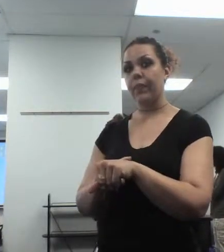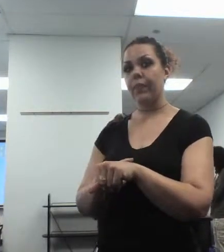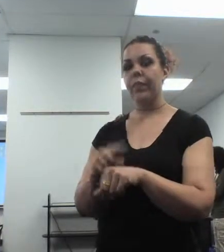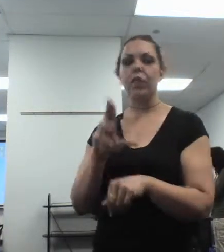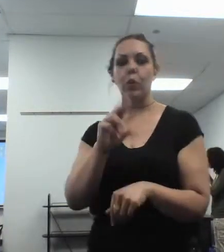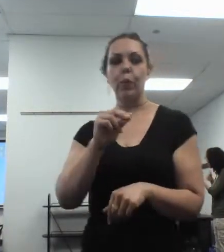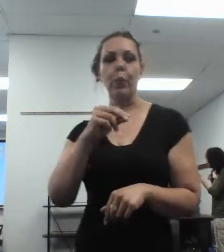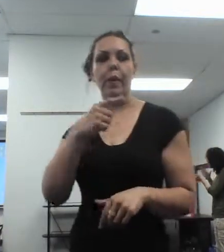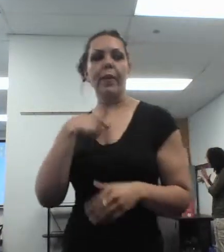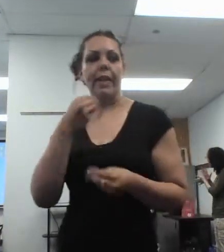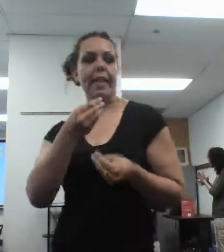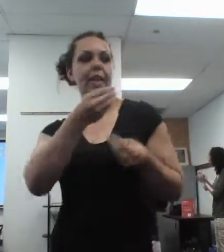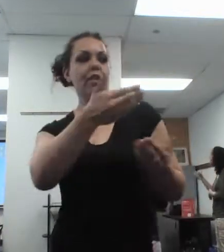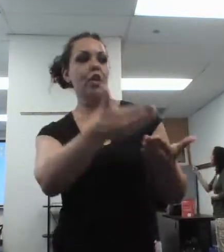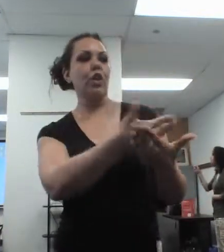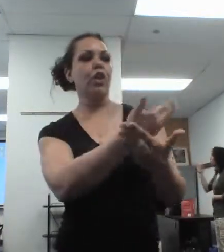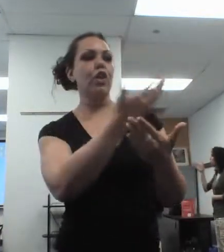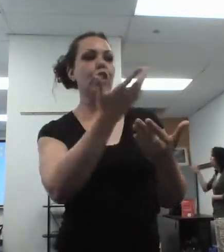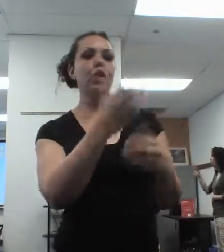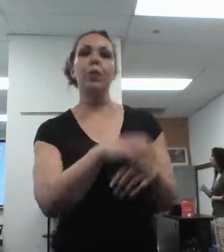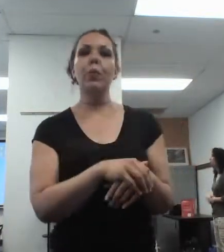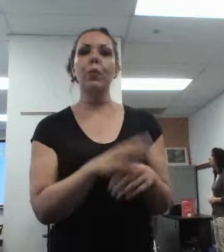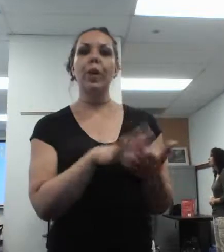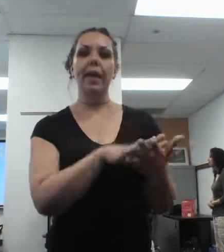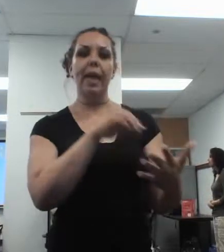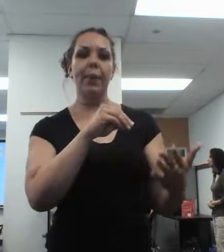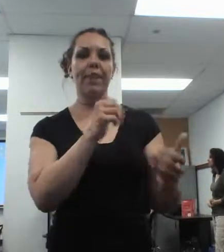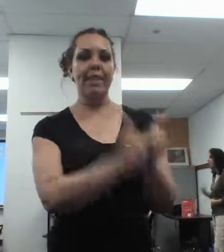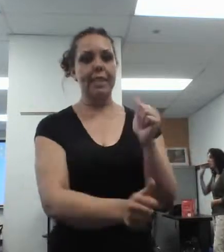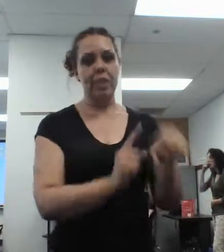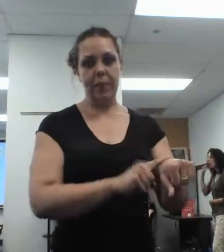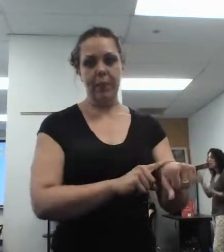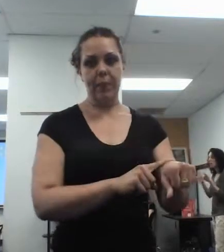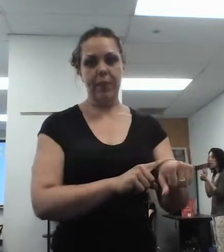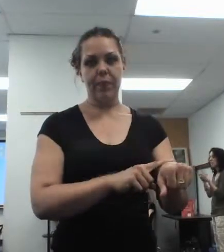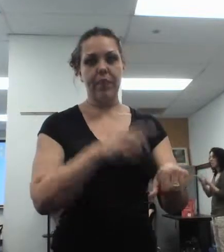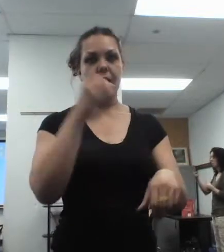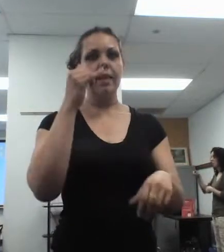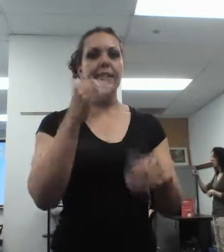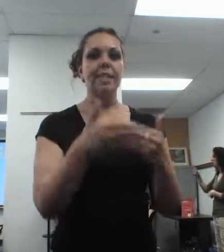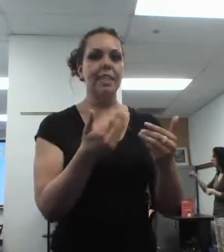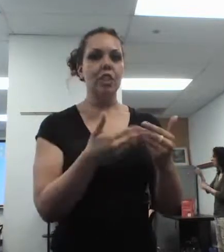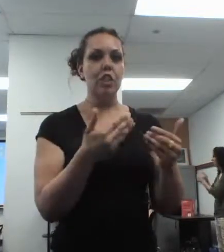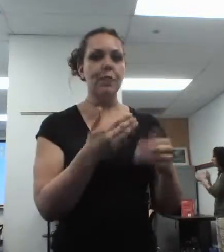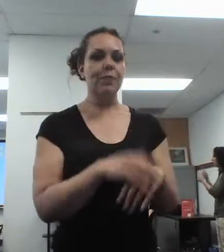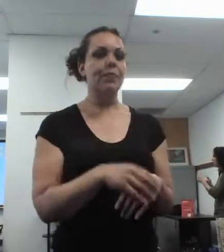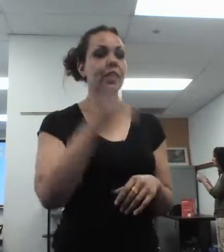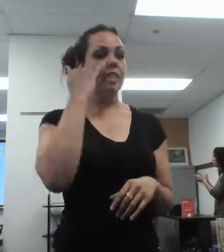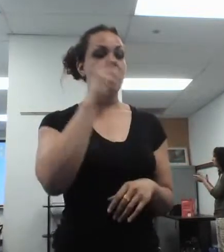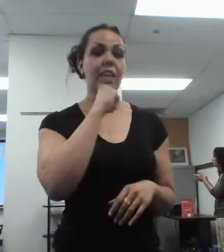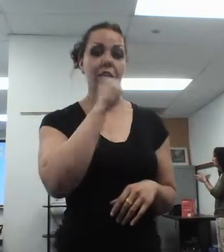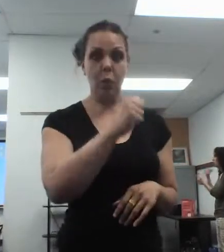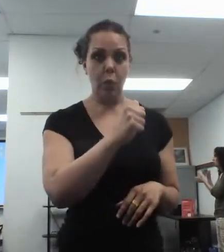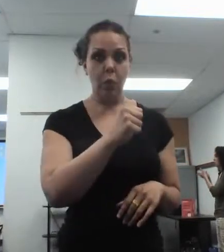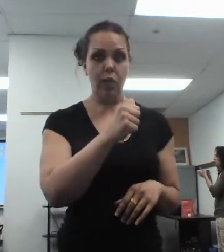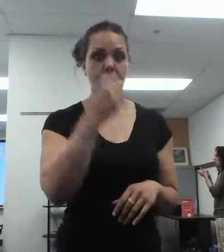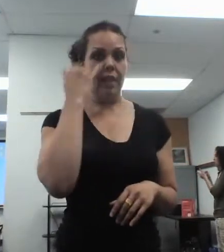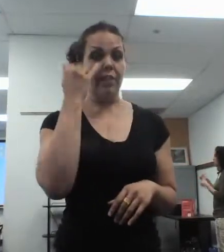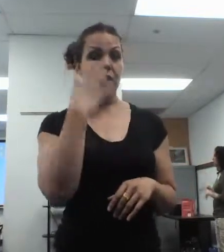It makes it easier. If I don't for some reason, or you take off out of class without one, I'm going to try to